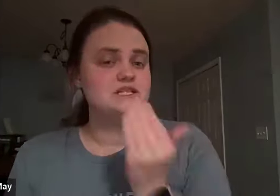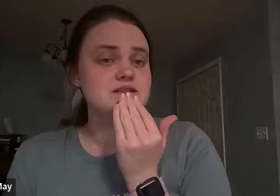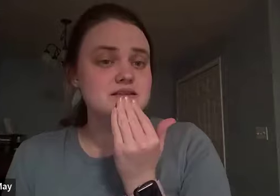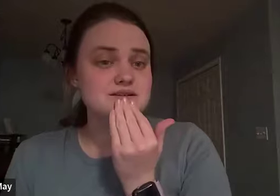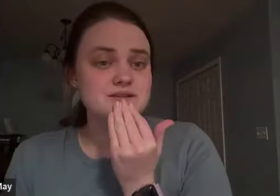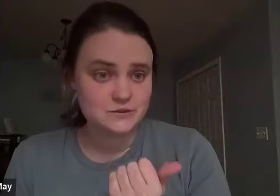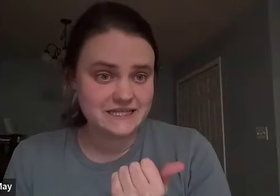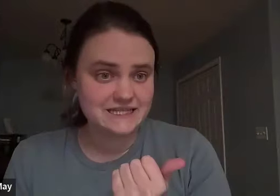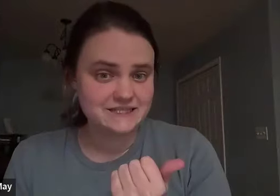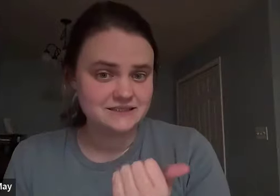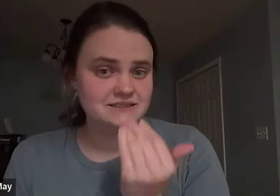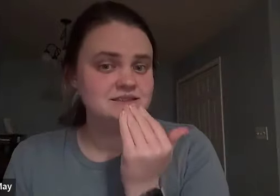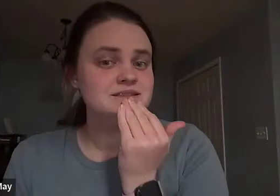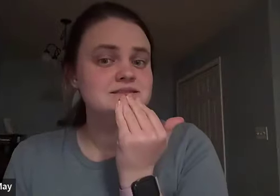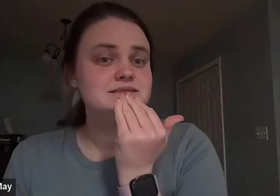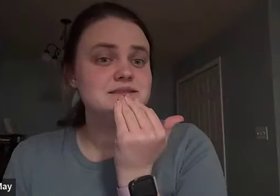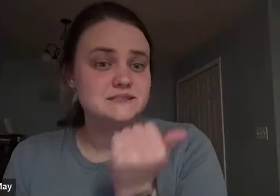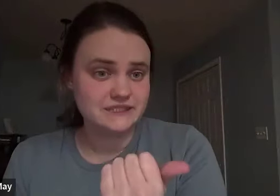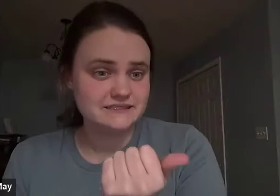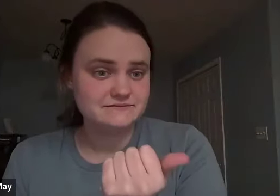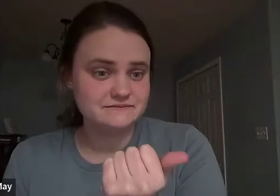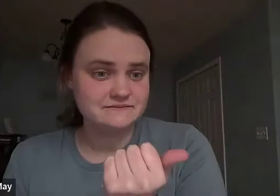is sweet, sweet